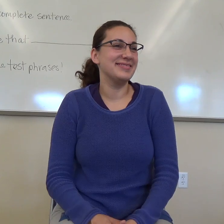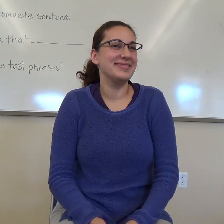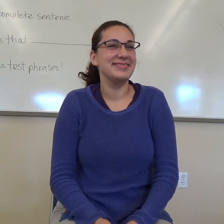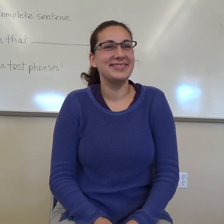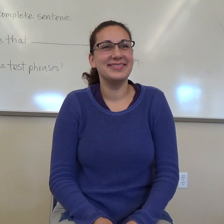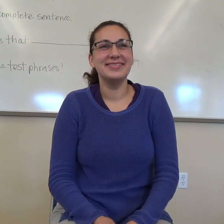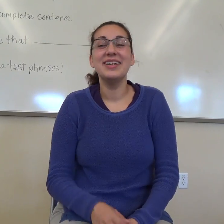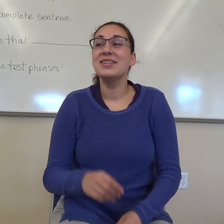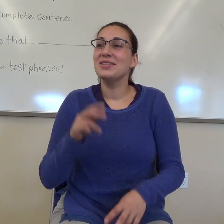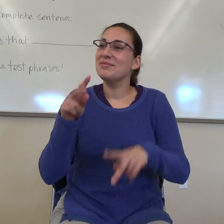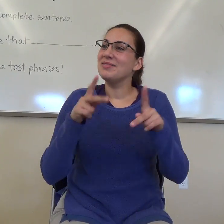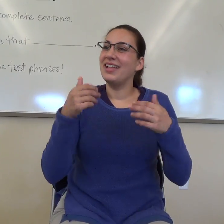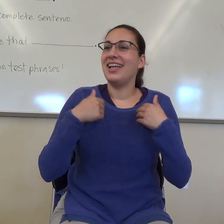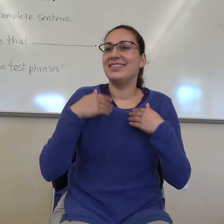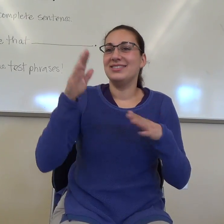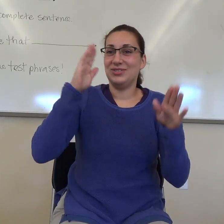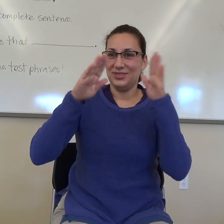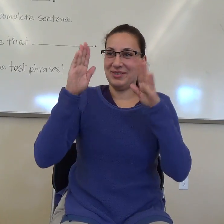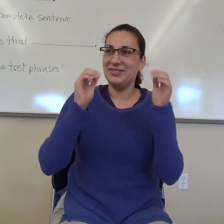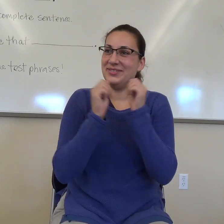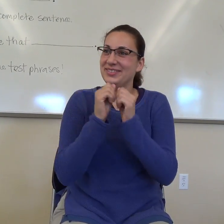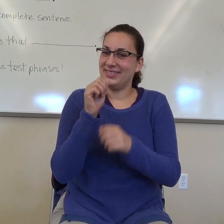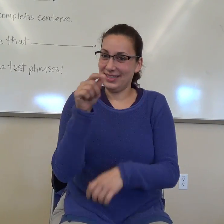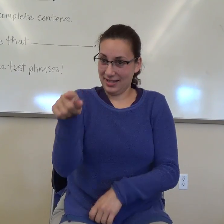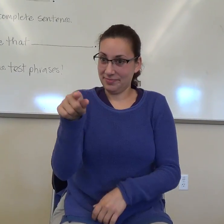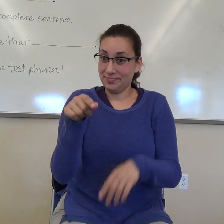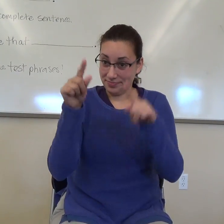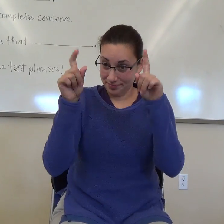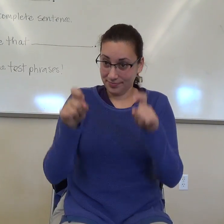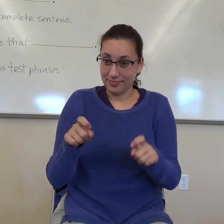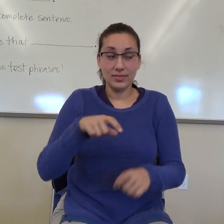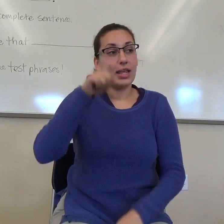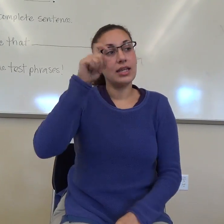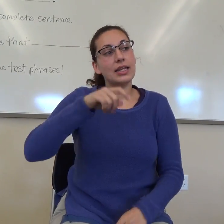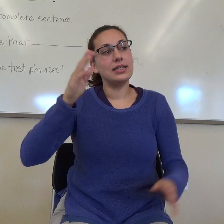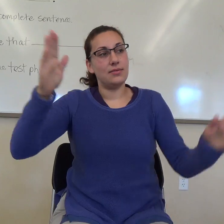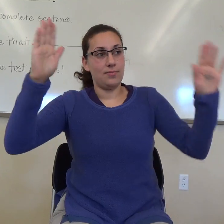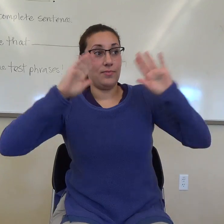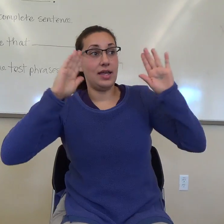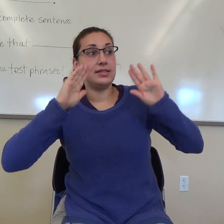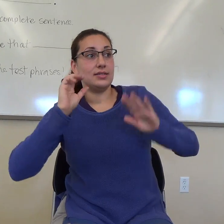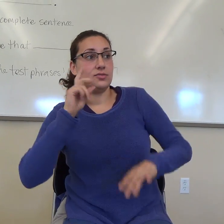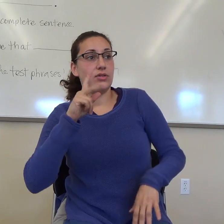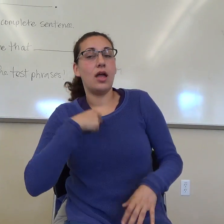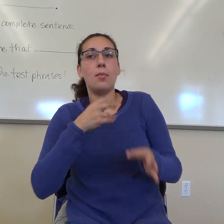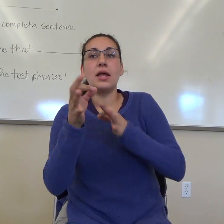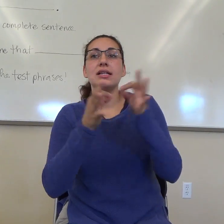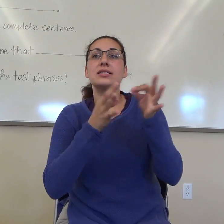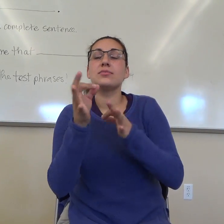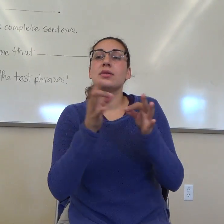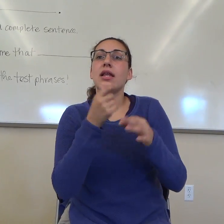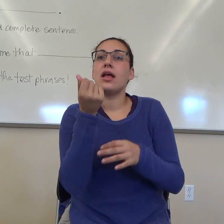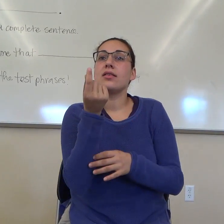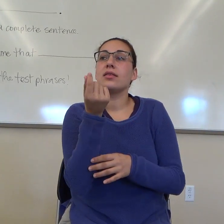have trouble with it, need to pay attention, because I am going to go over it a little bit today. I made